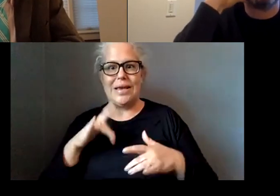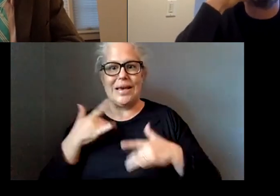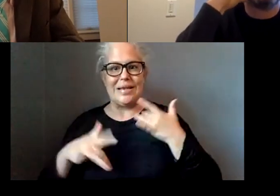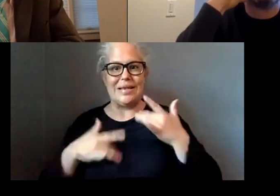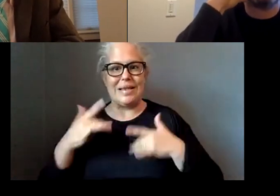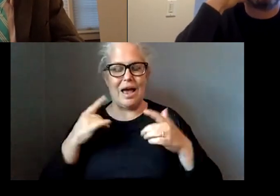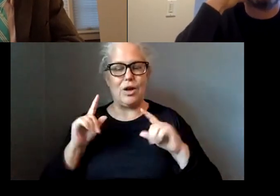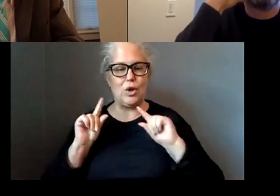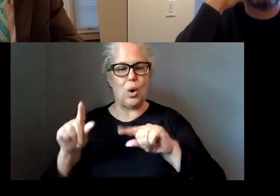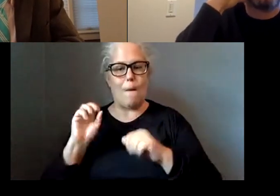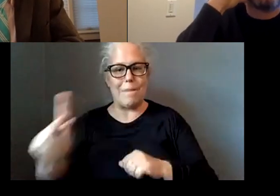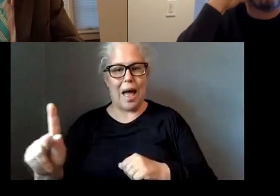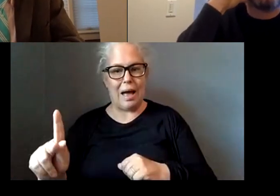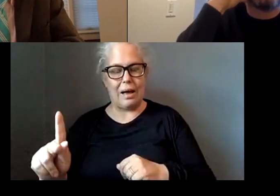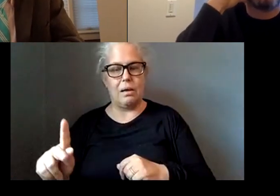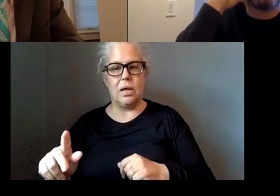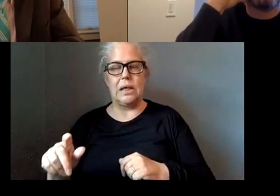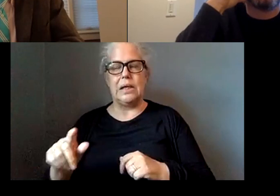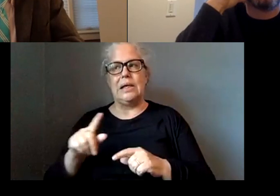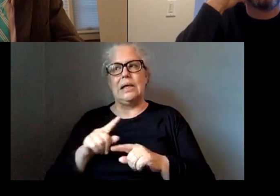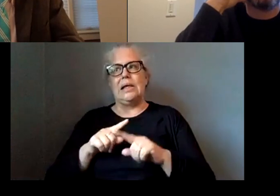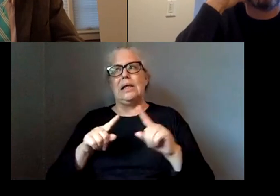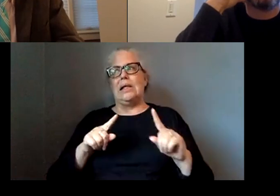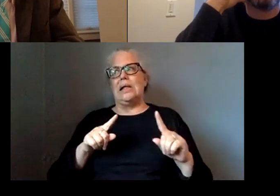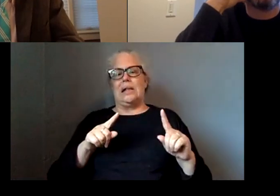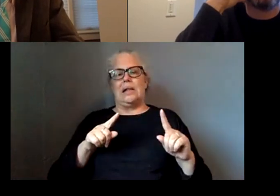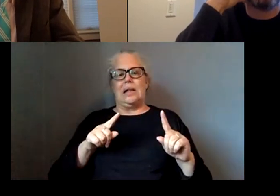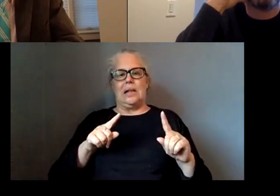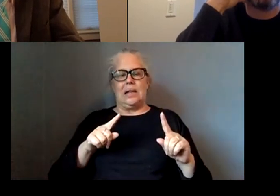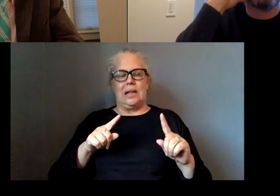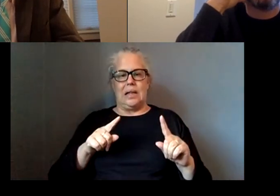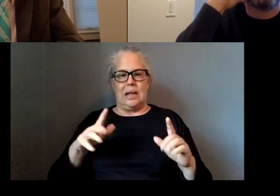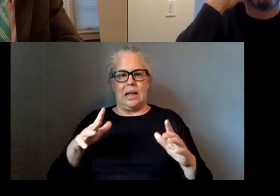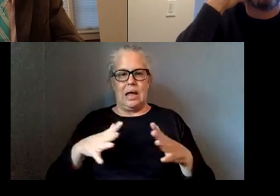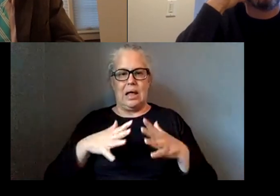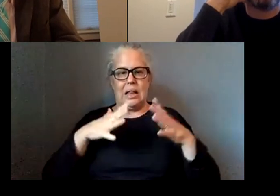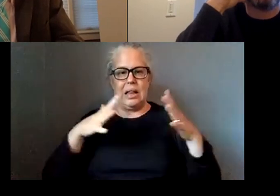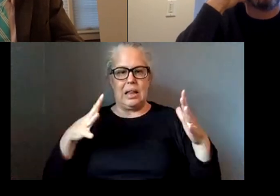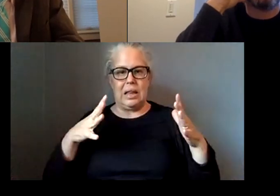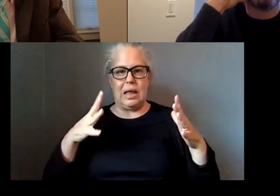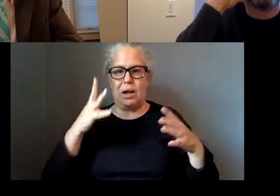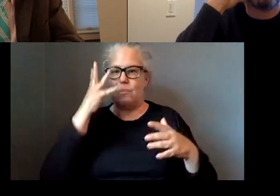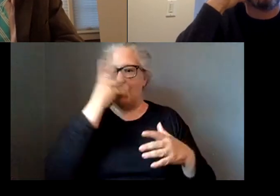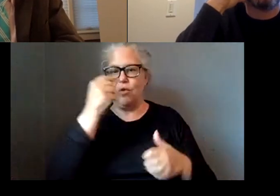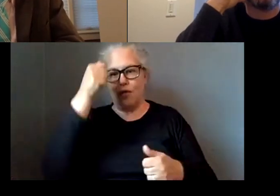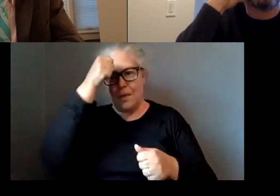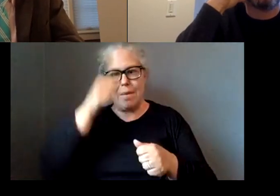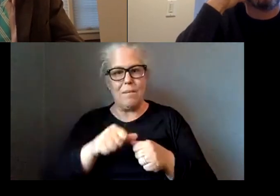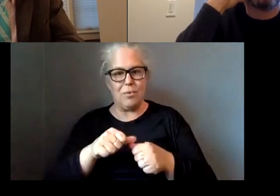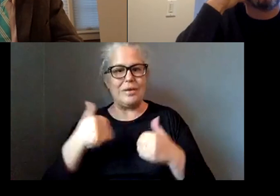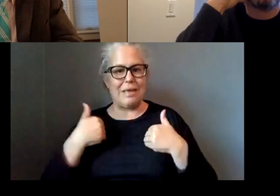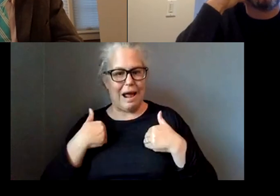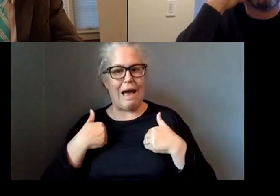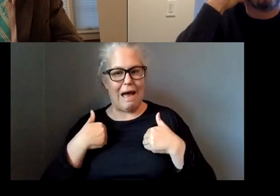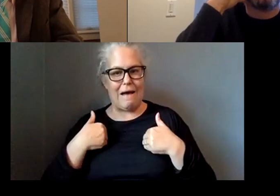On the other hand, there's a lot of very beautiful memories that I have connected